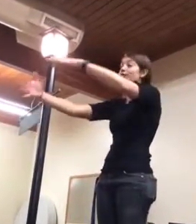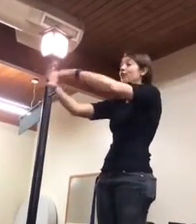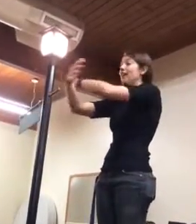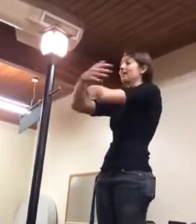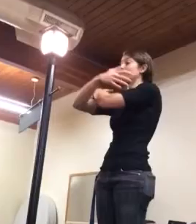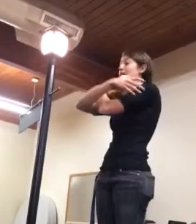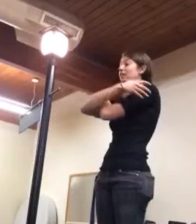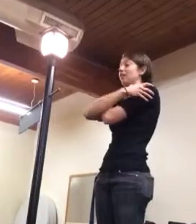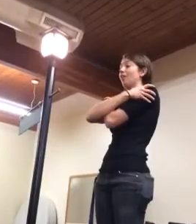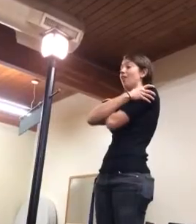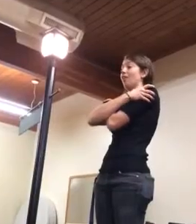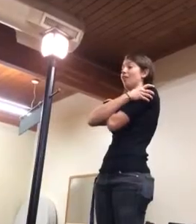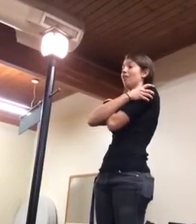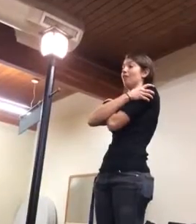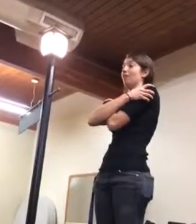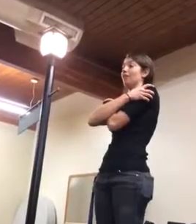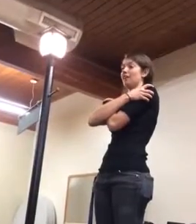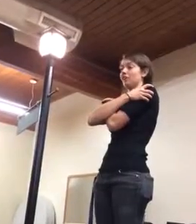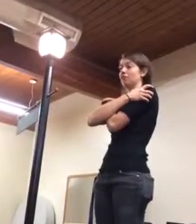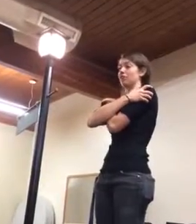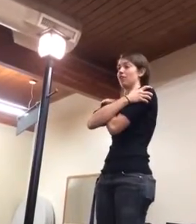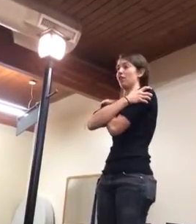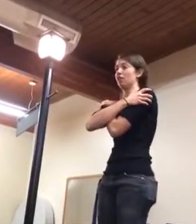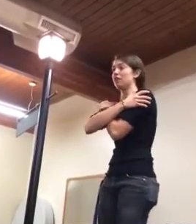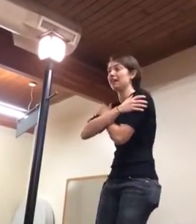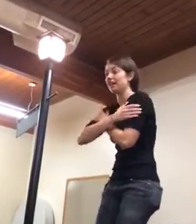Never lets me go. So let's try that whole thing again.